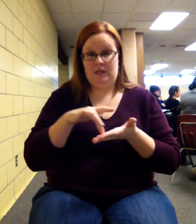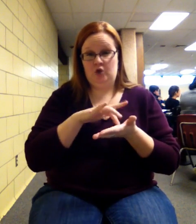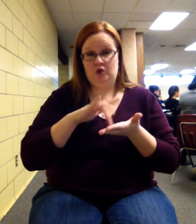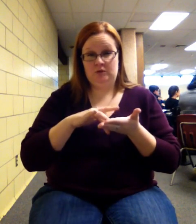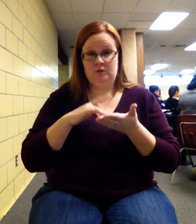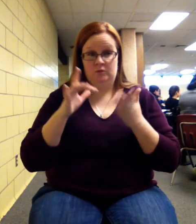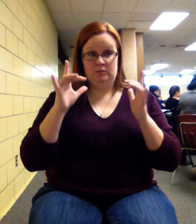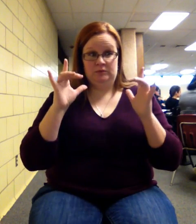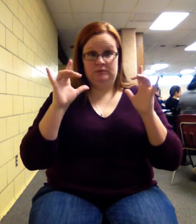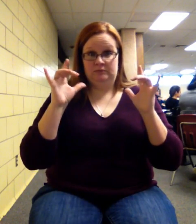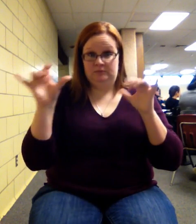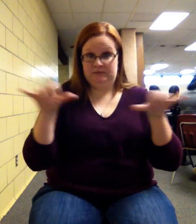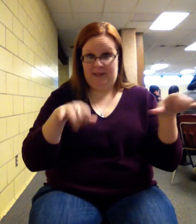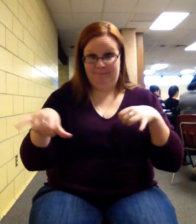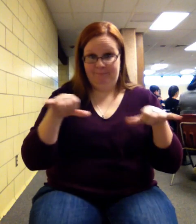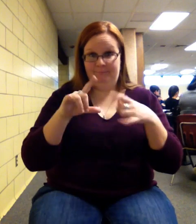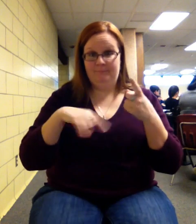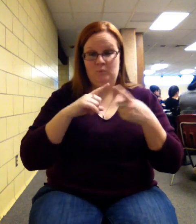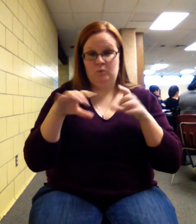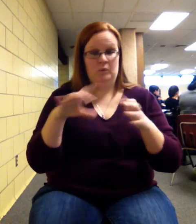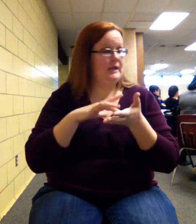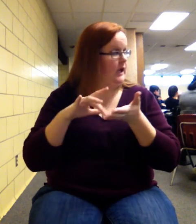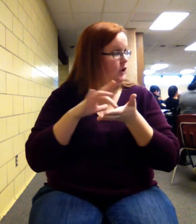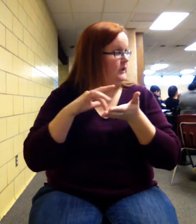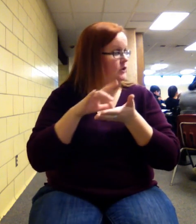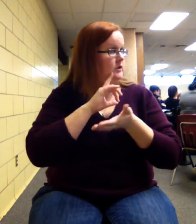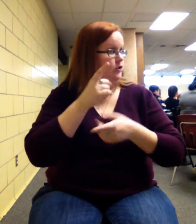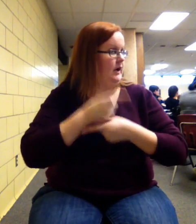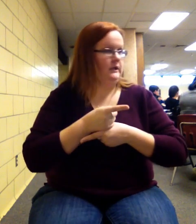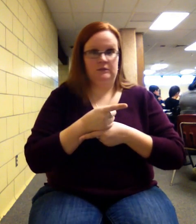of on the same page so when we do our calculations they'll turn out right?